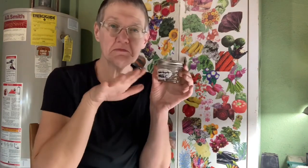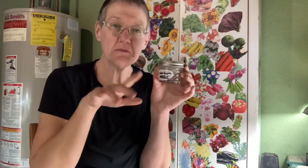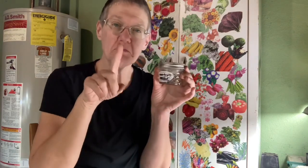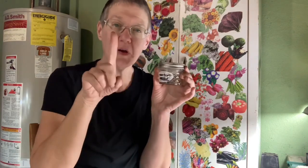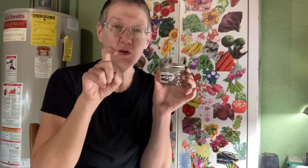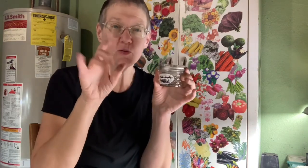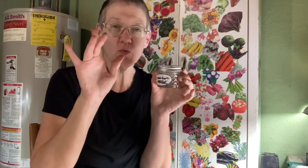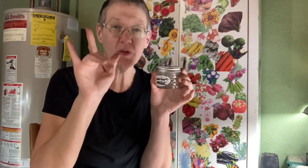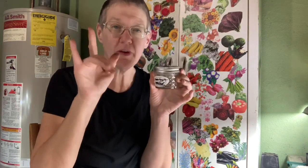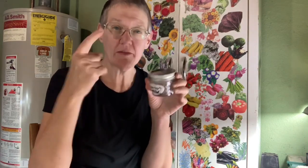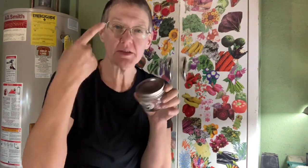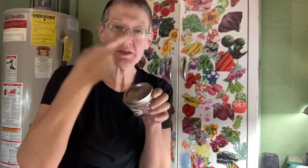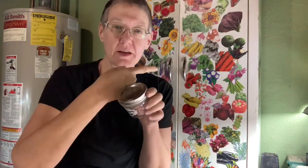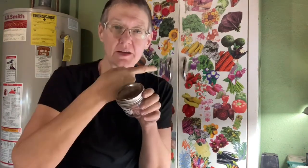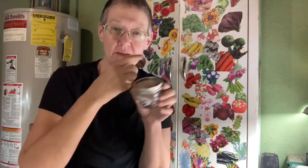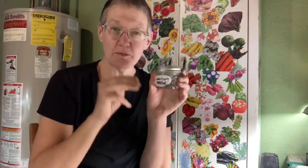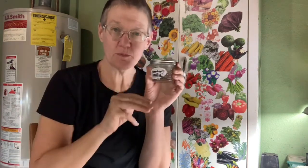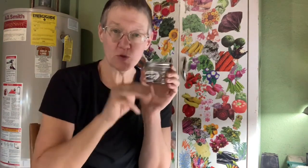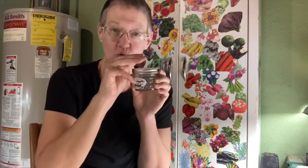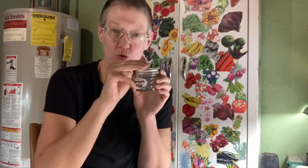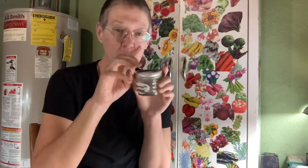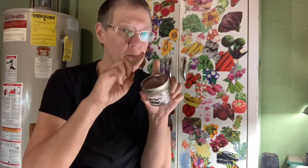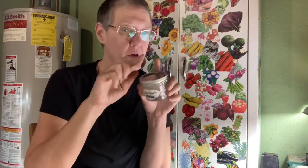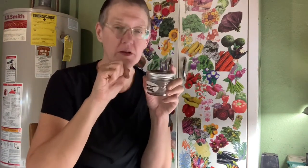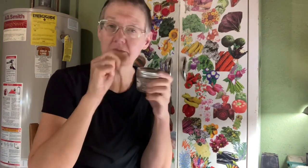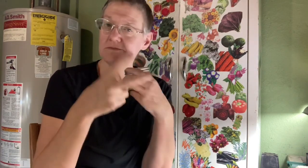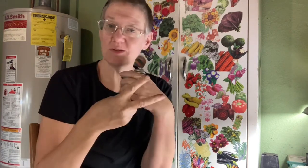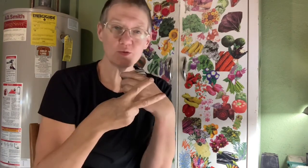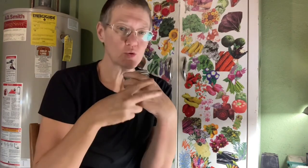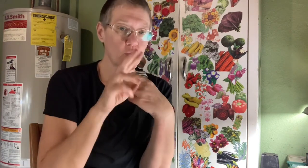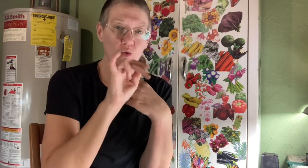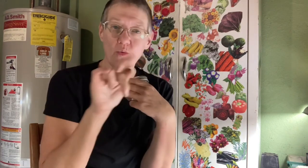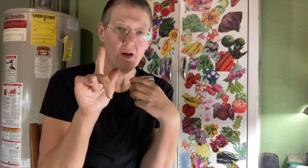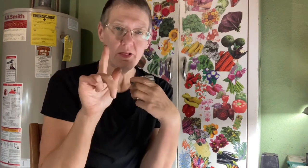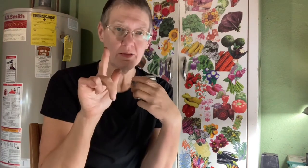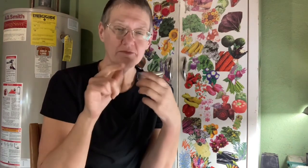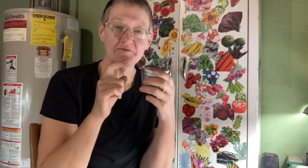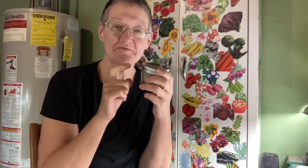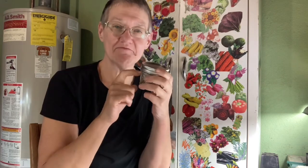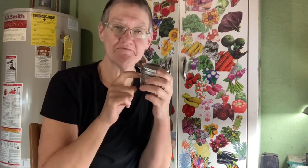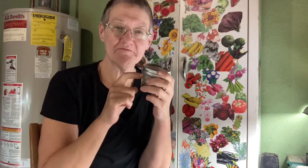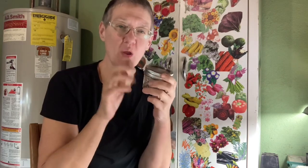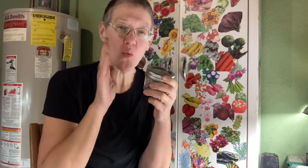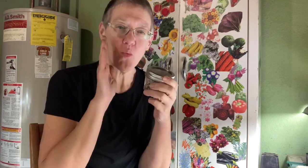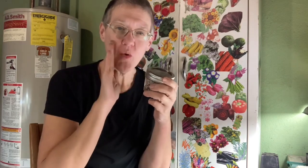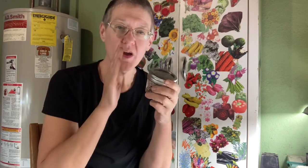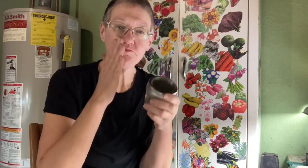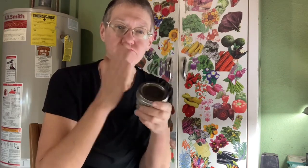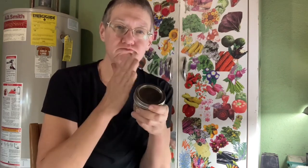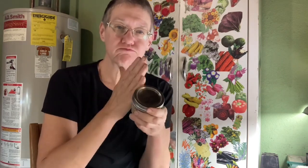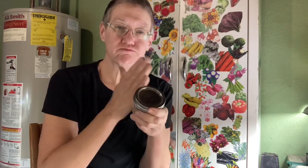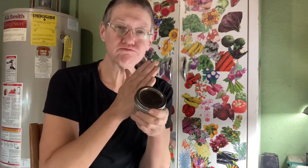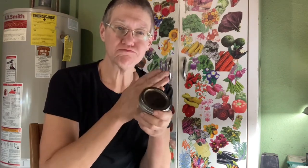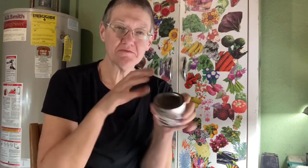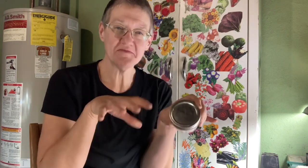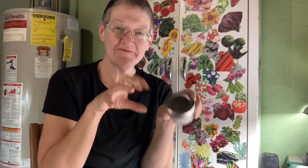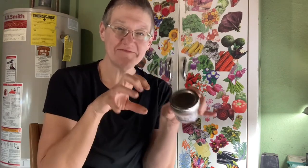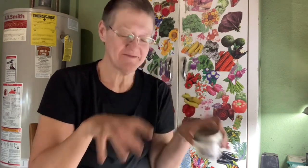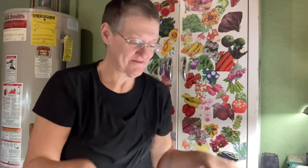Now, the Walla Walla takes about 125 days to mature, but it doesn't store well, so when I harvest them, I'm going to cut them up